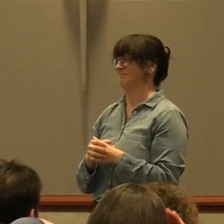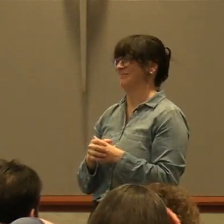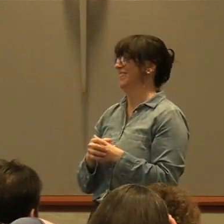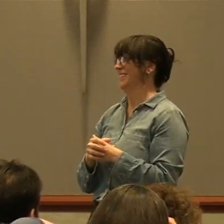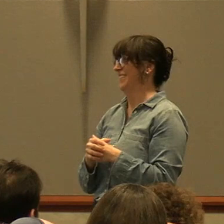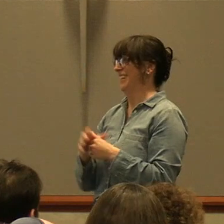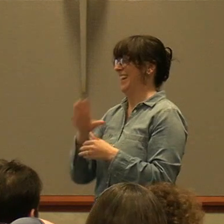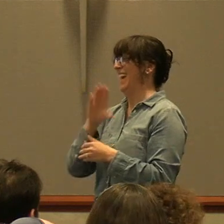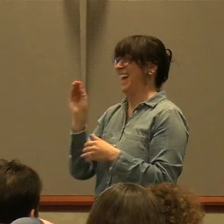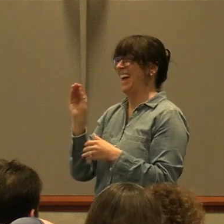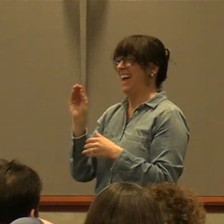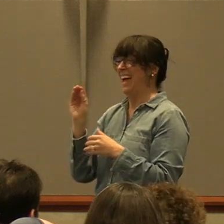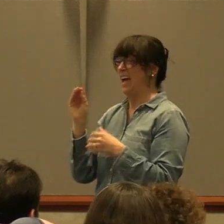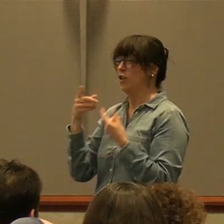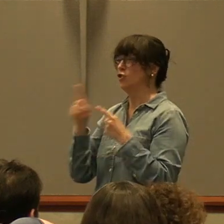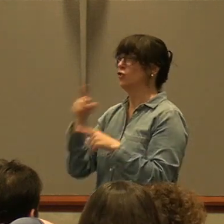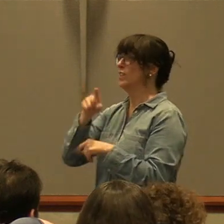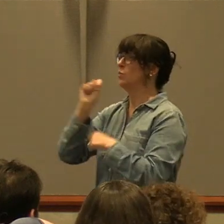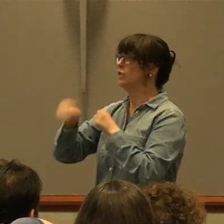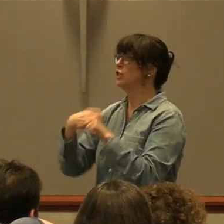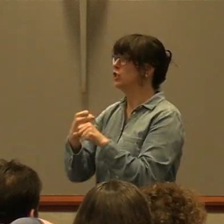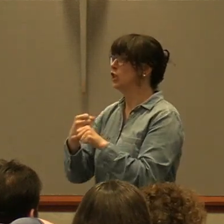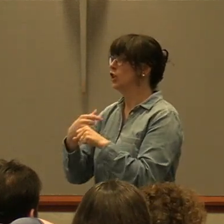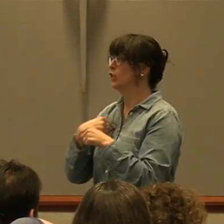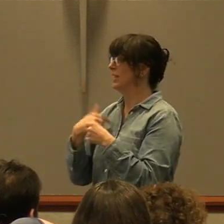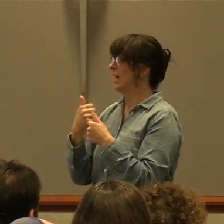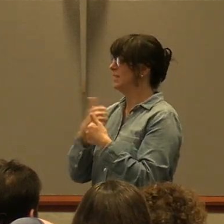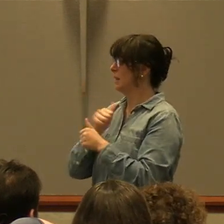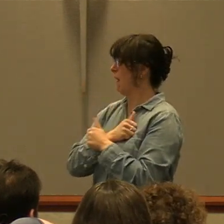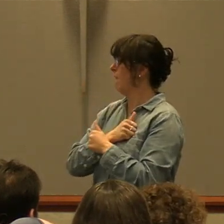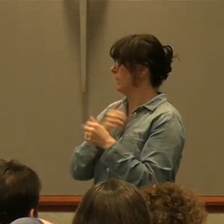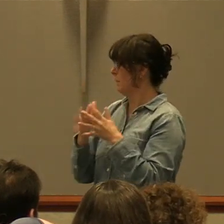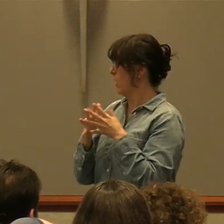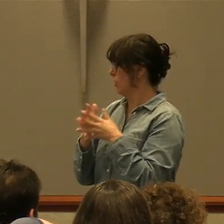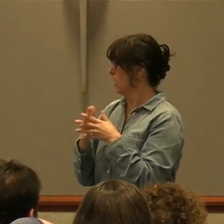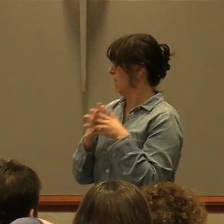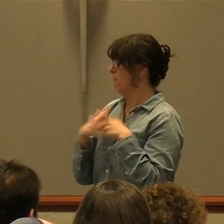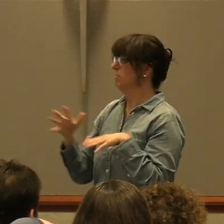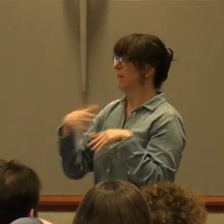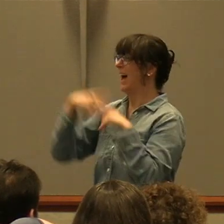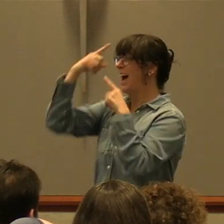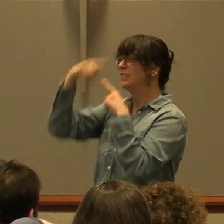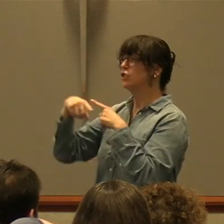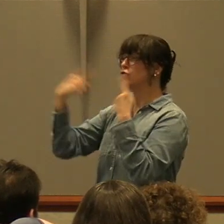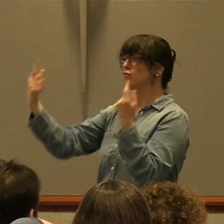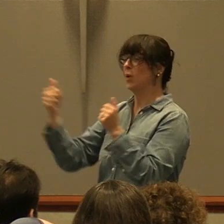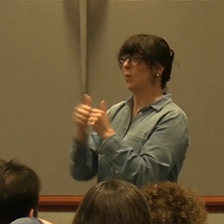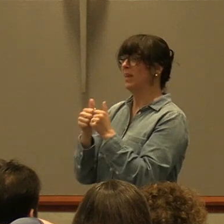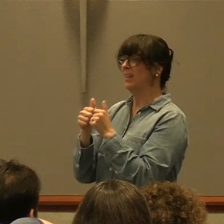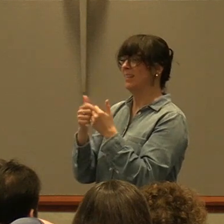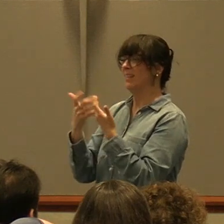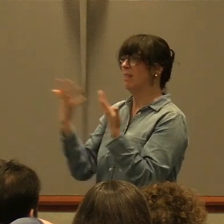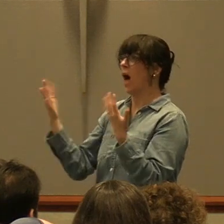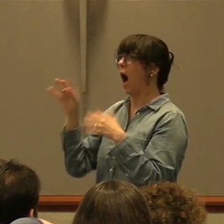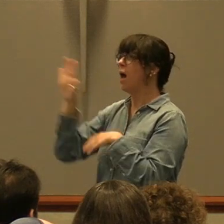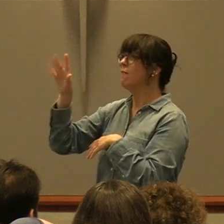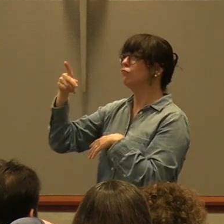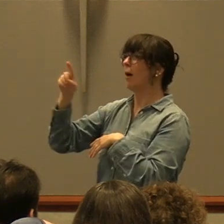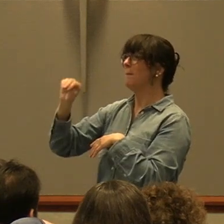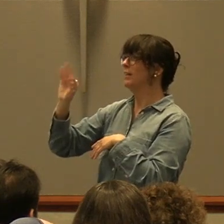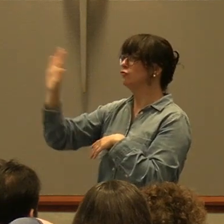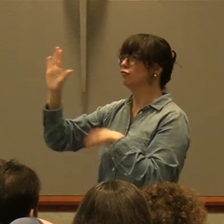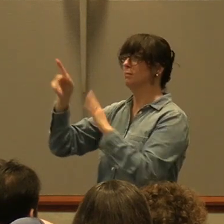And during the years he was president, I loved America. I disagree with a lot of Prime Minister